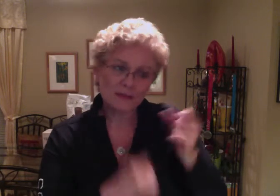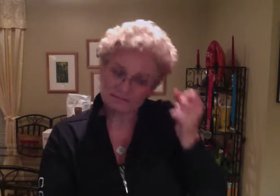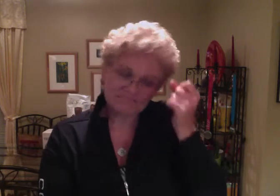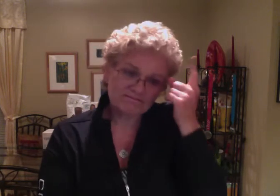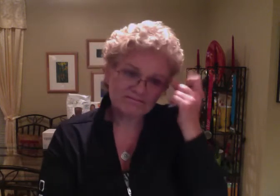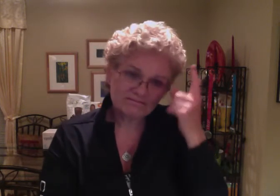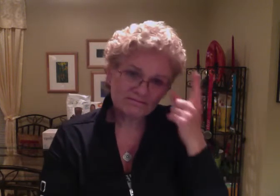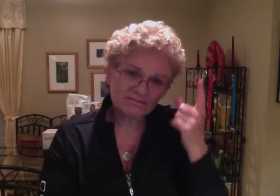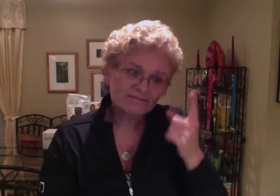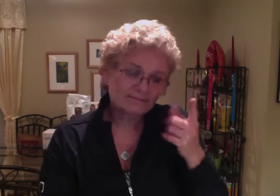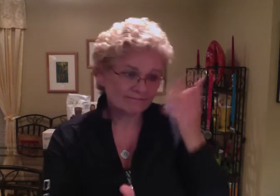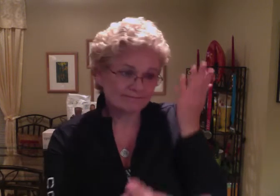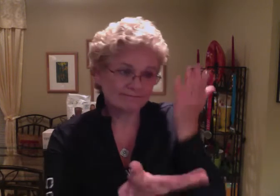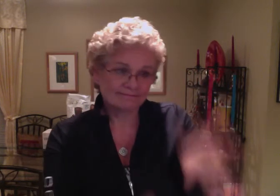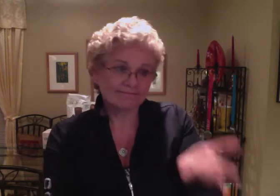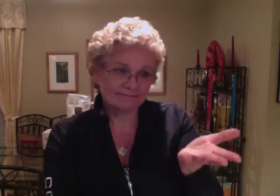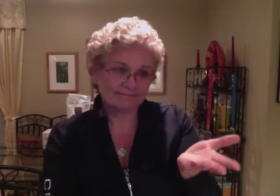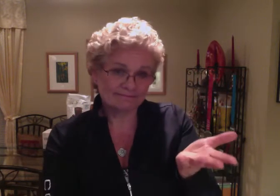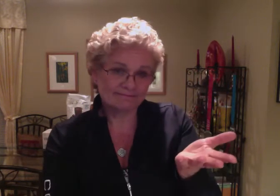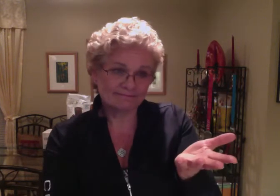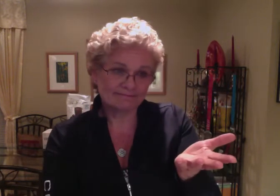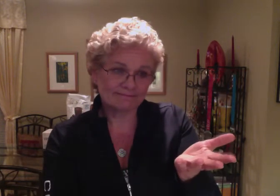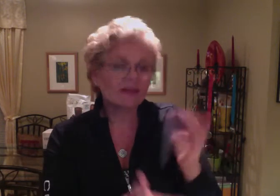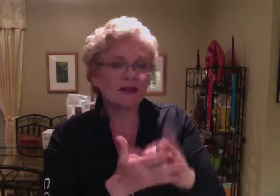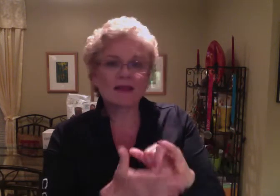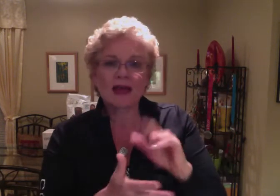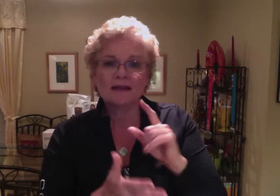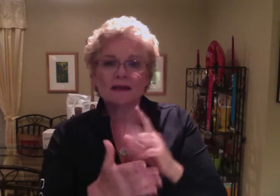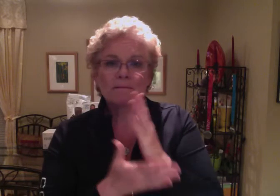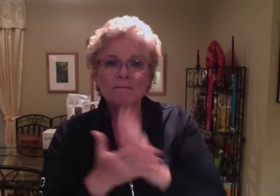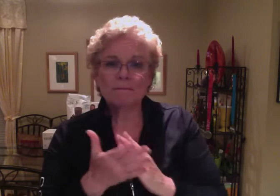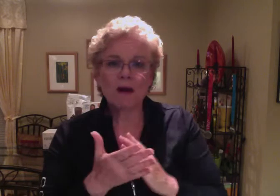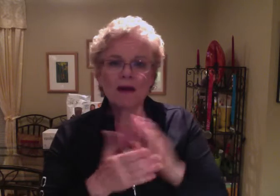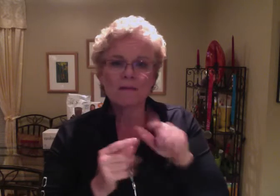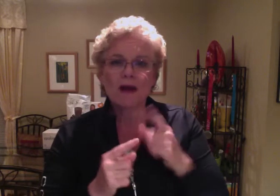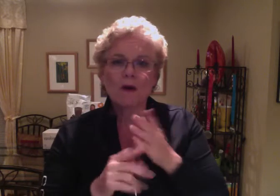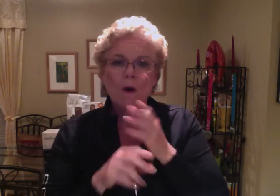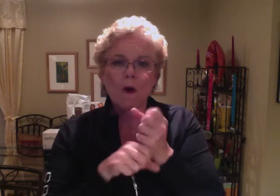here it is. So that's this part of overcoming objections. I'll do one more part and then I'll stop.